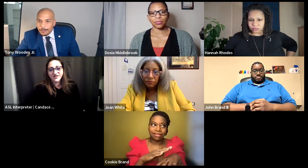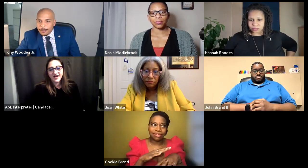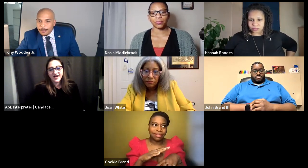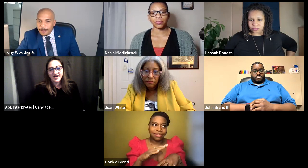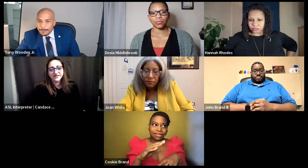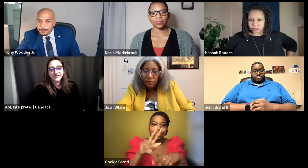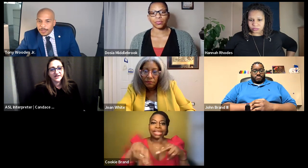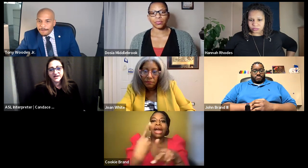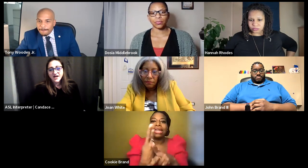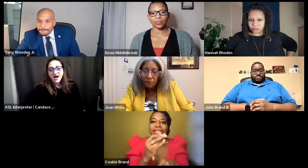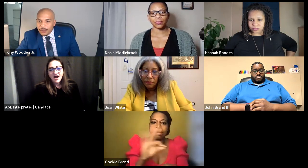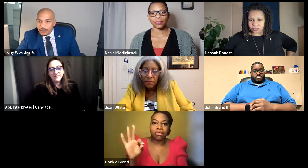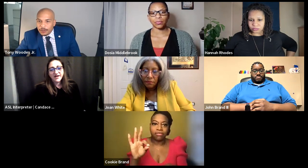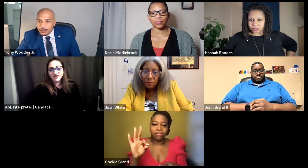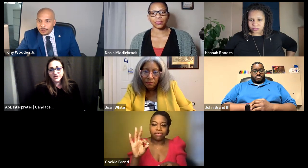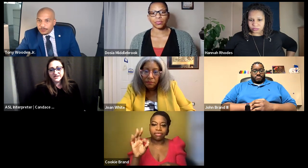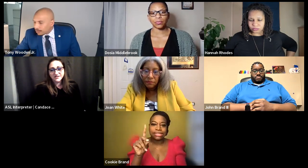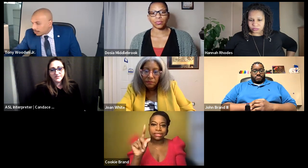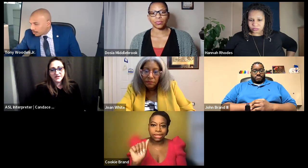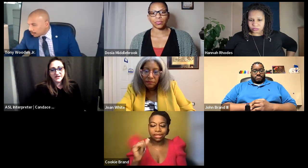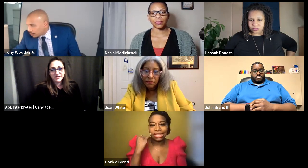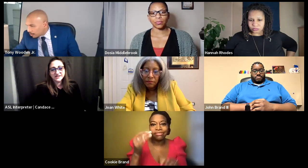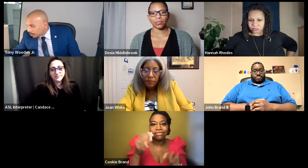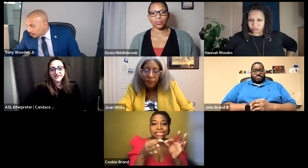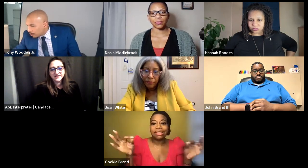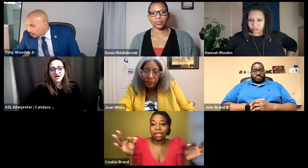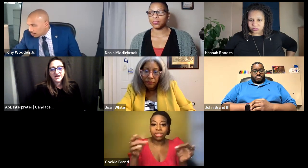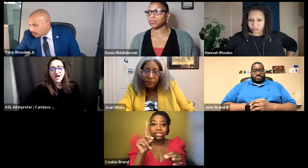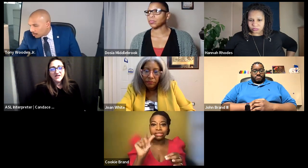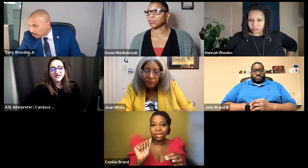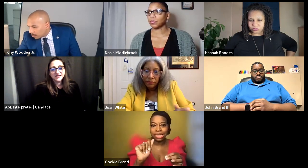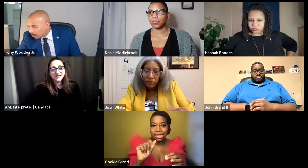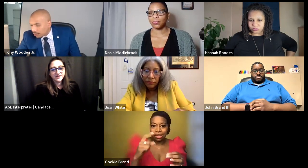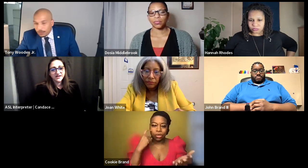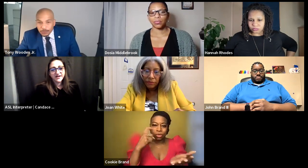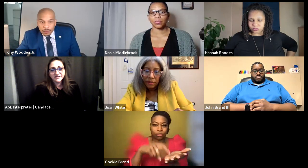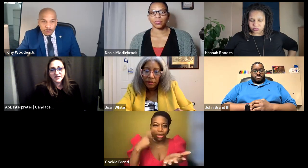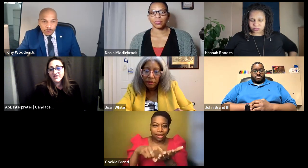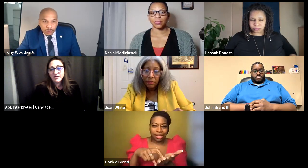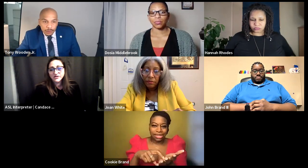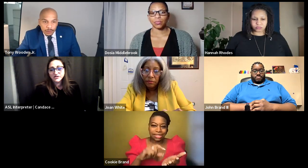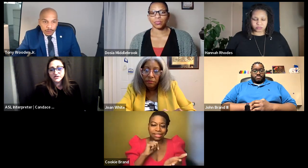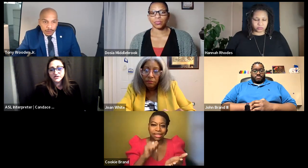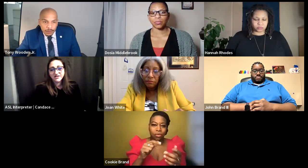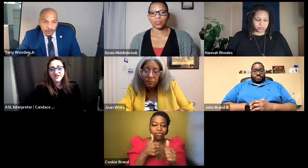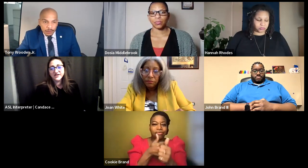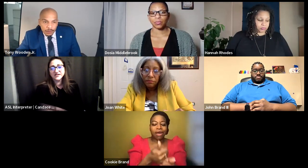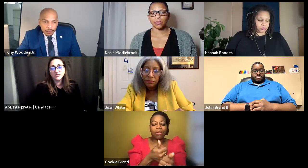identify anything like a learning disability, because it's based on the disability, is it language based, and the things that